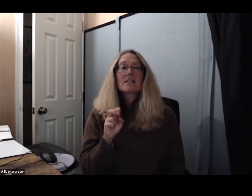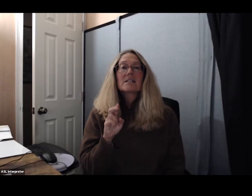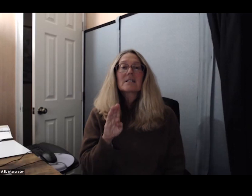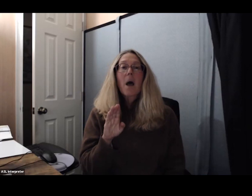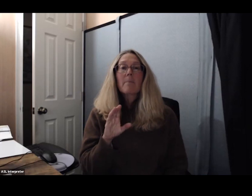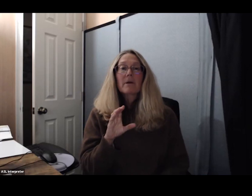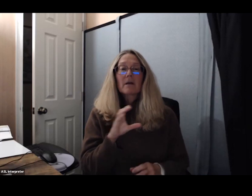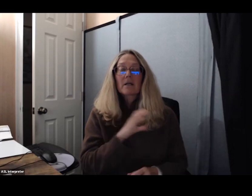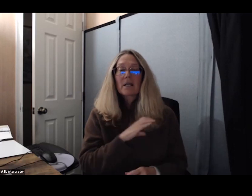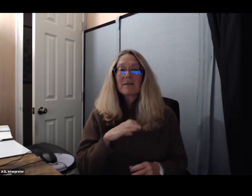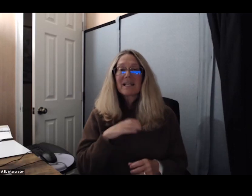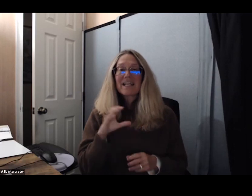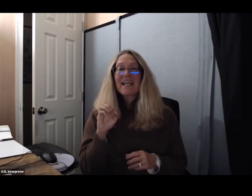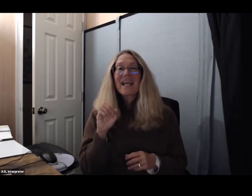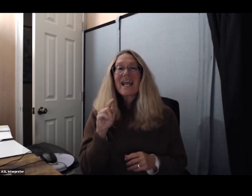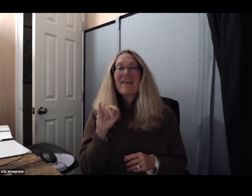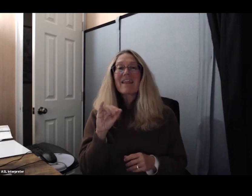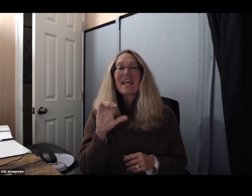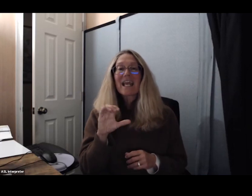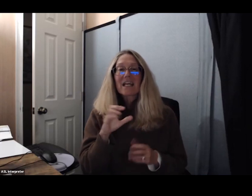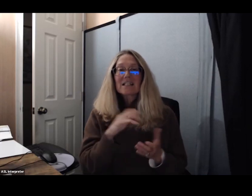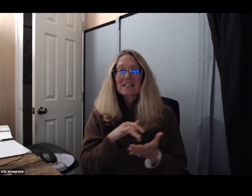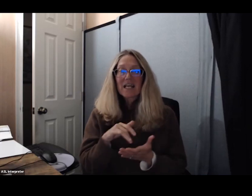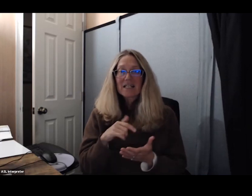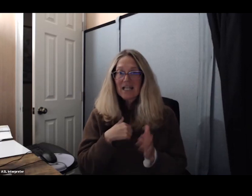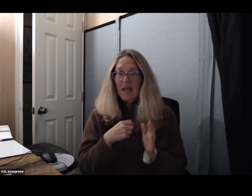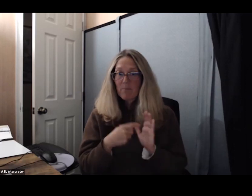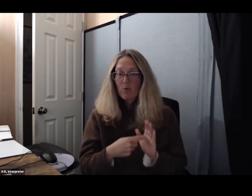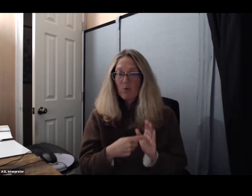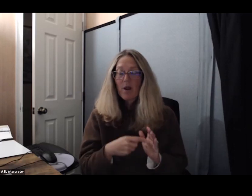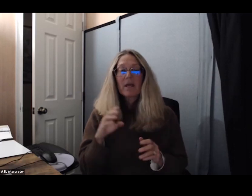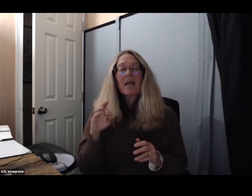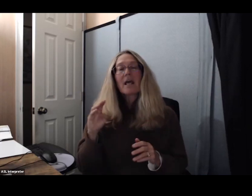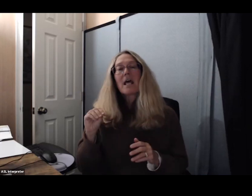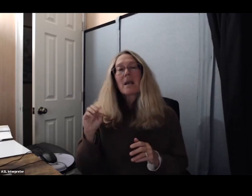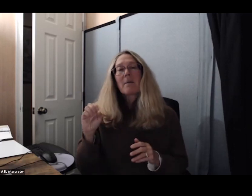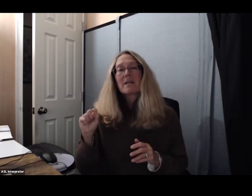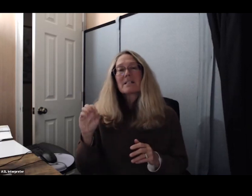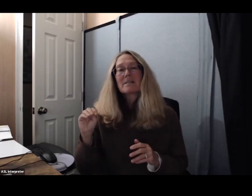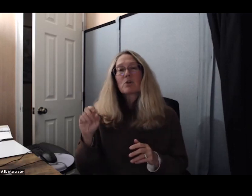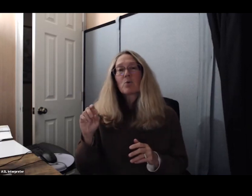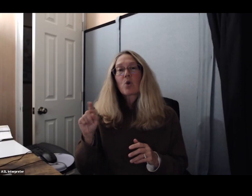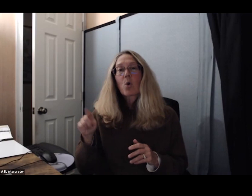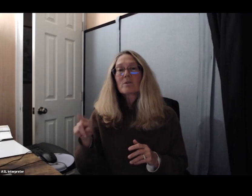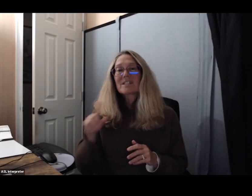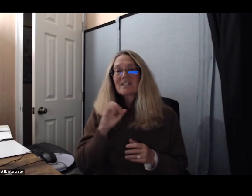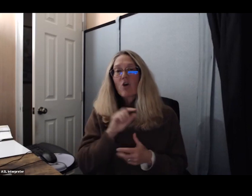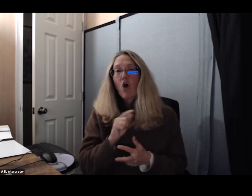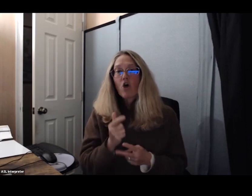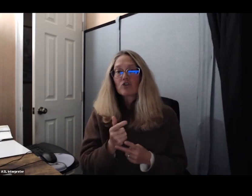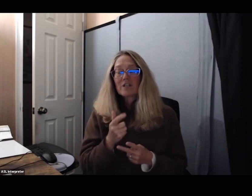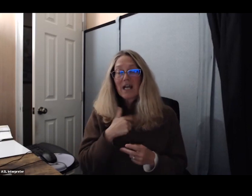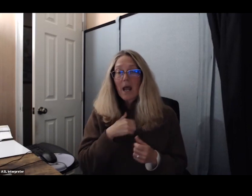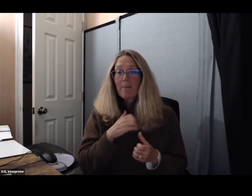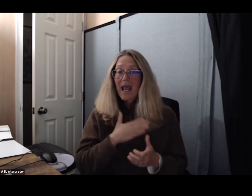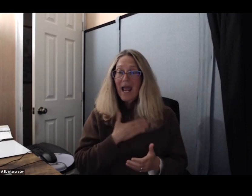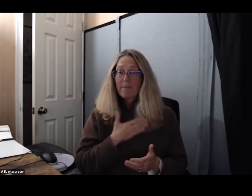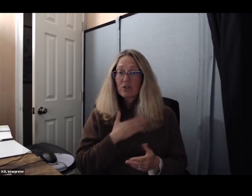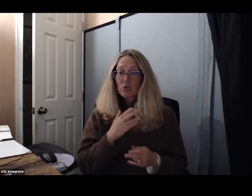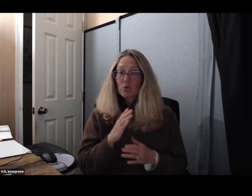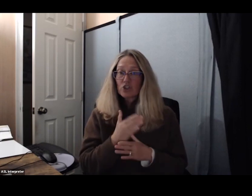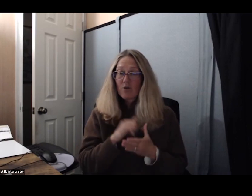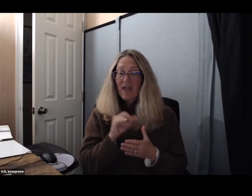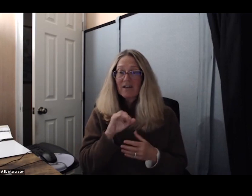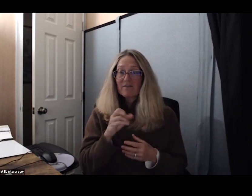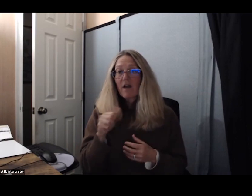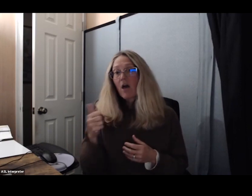ethnic studies, I'm certainly the rep on that, and Ms. Munoz is the alternate of that, but I'm happy to share that if someone else wants to be a part